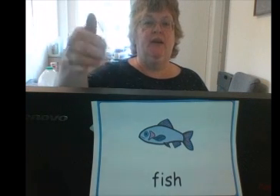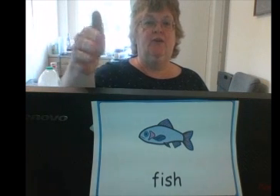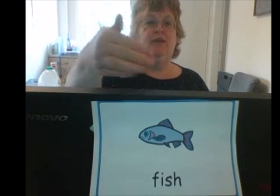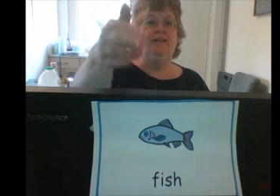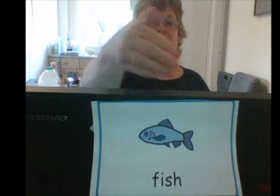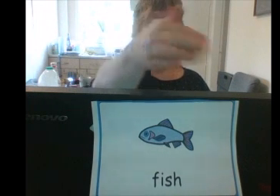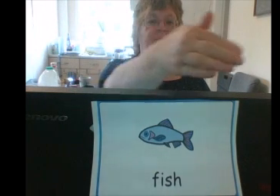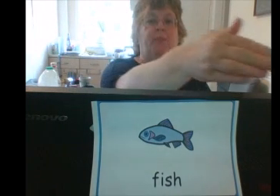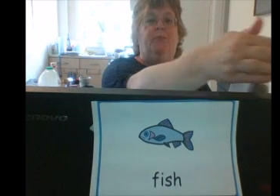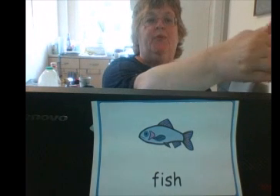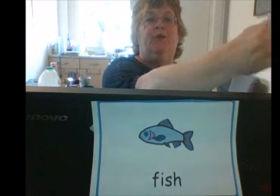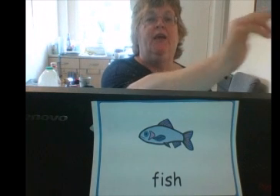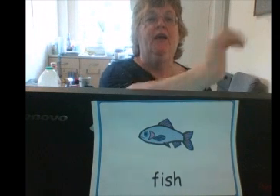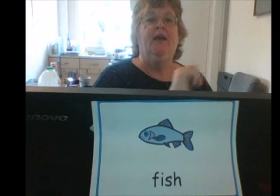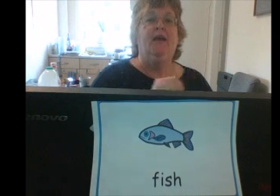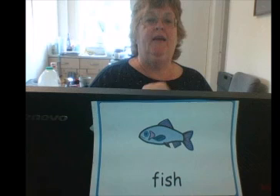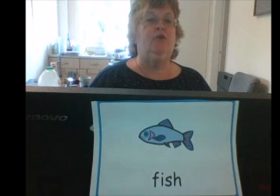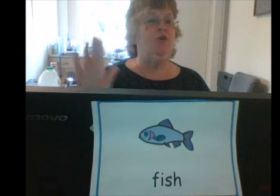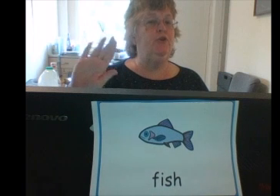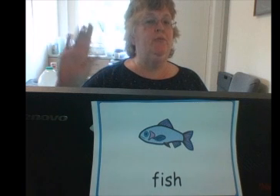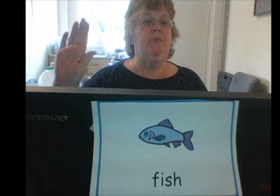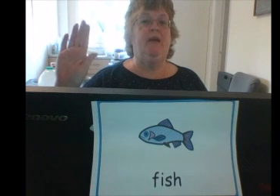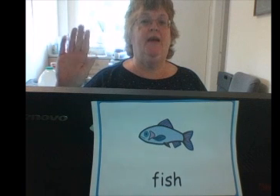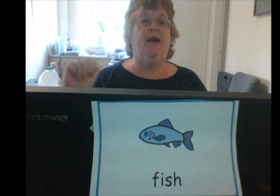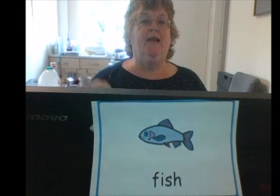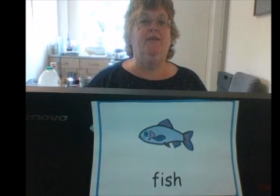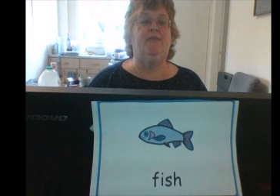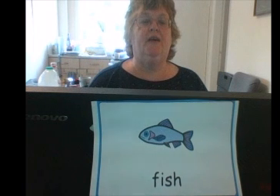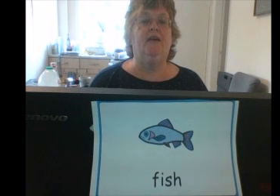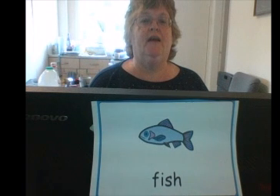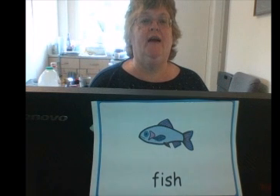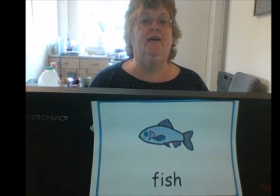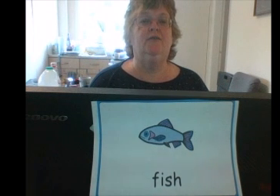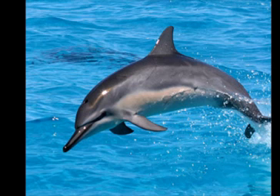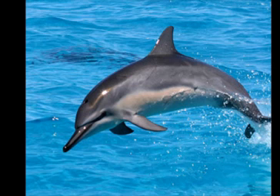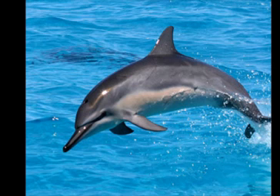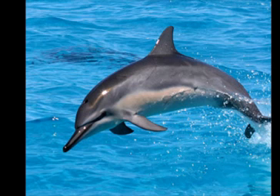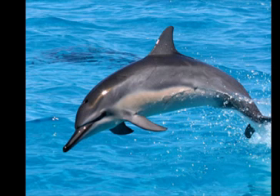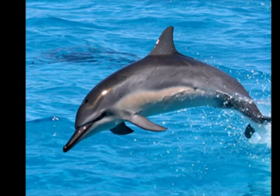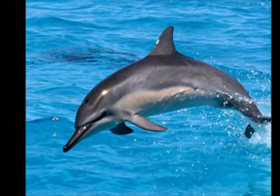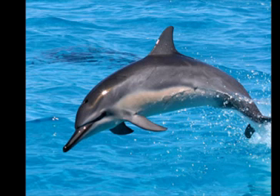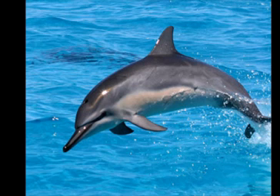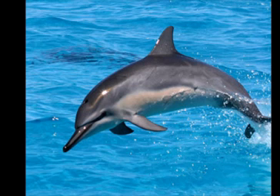very slippery. It couldn't be anything else. Dolphin.